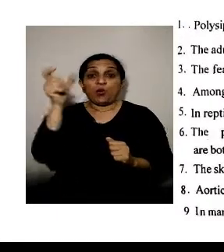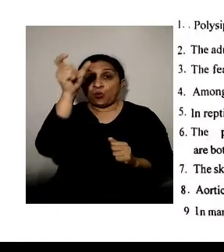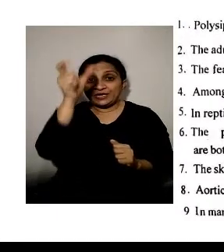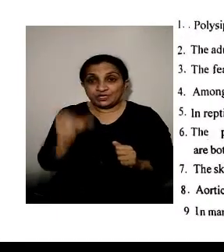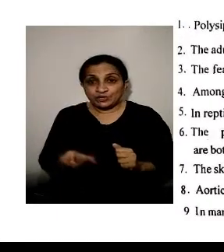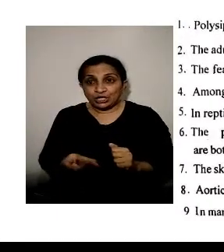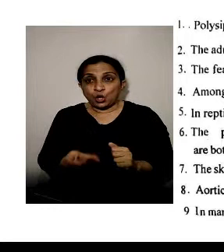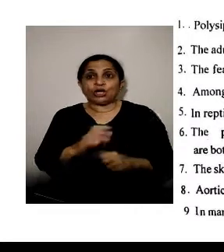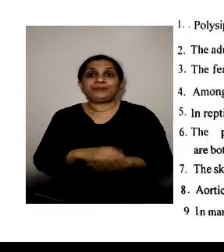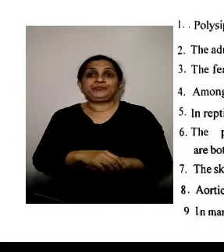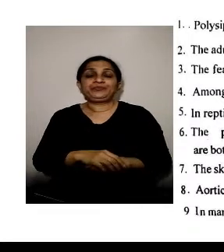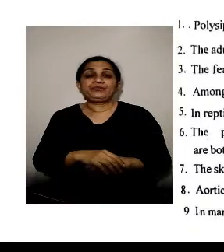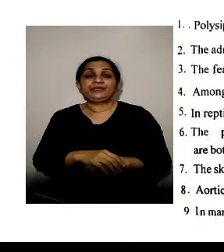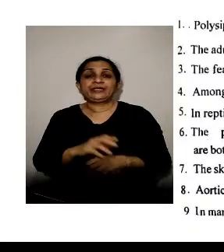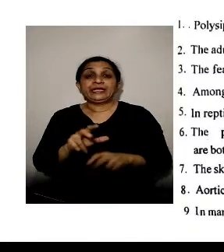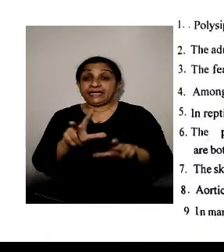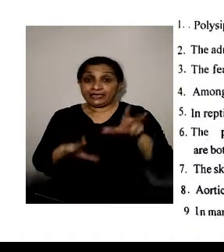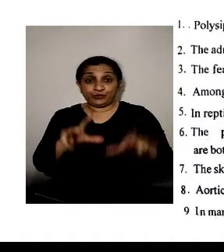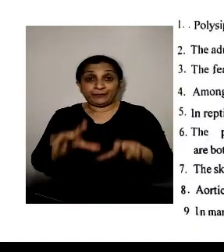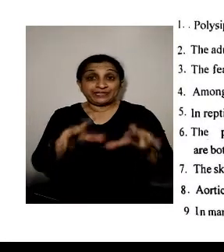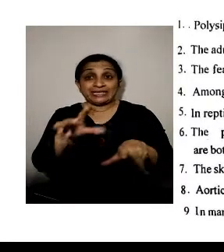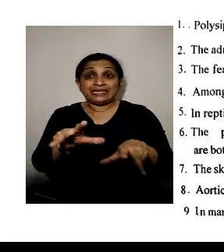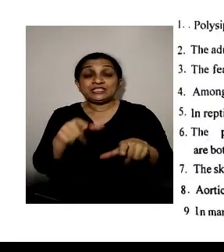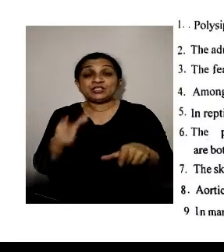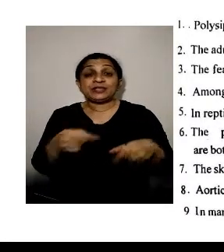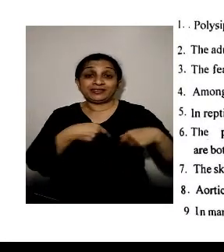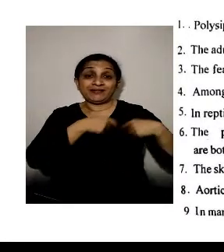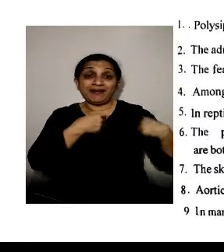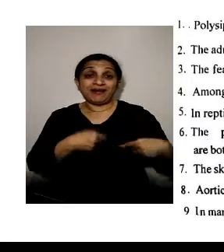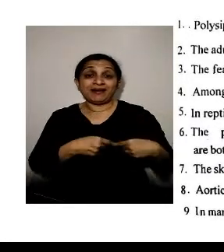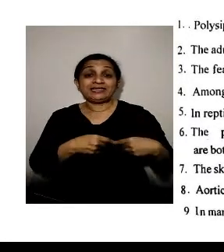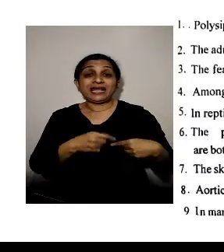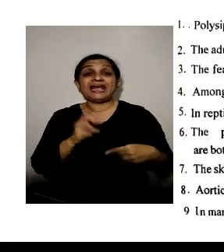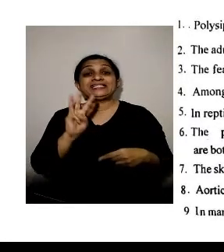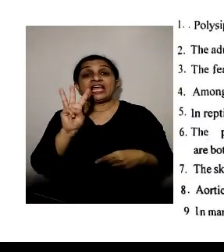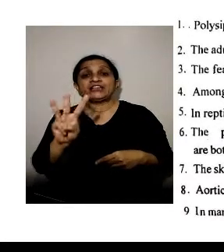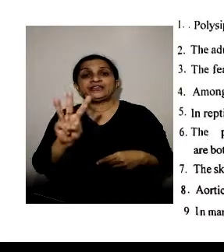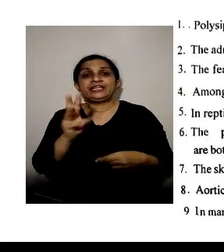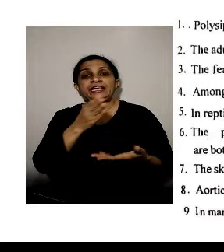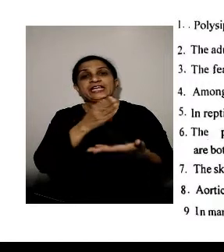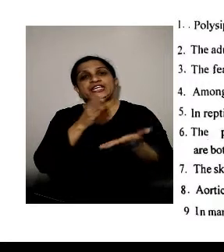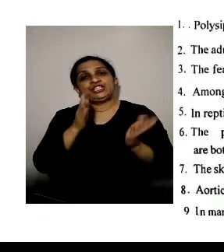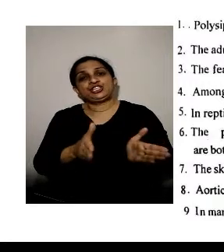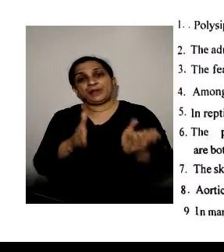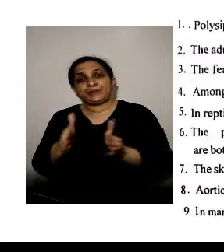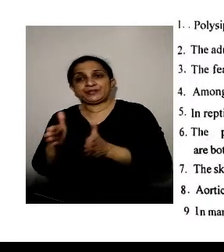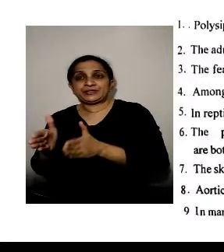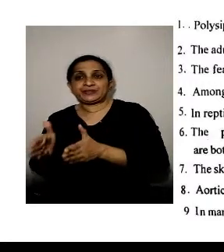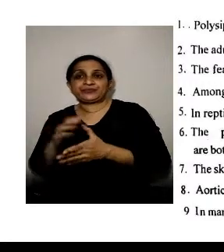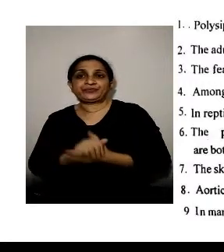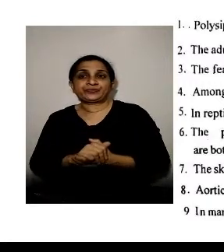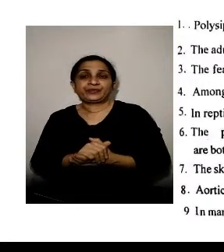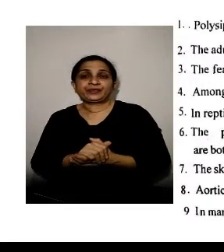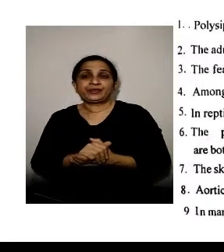vertebral column. In reptiles, the heart has three chambers.